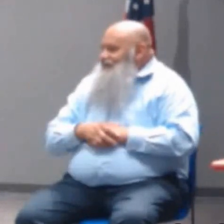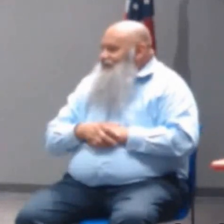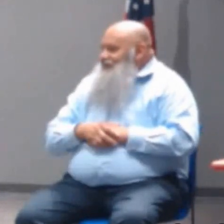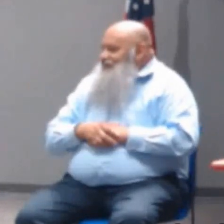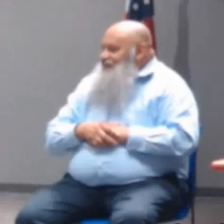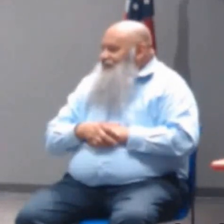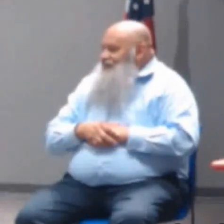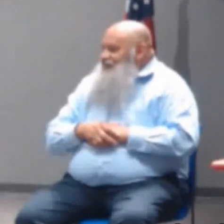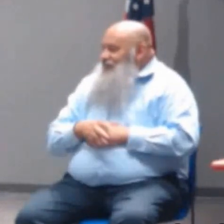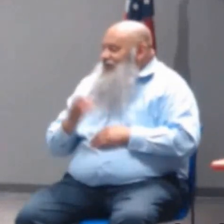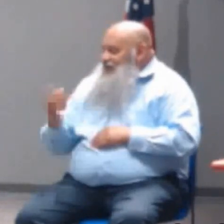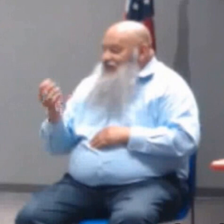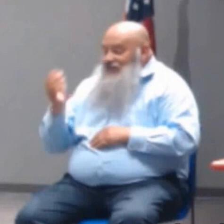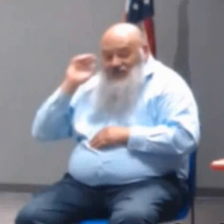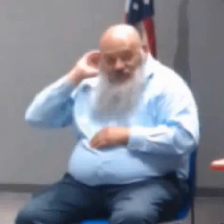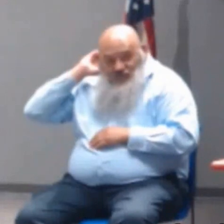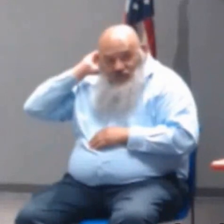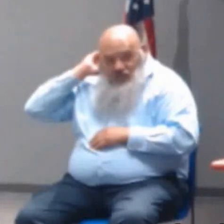And